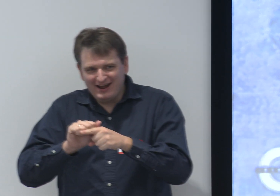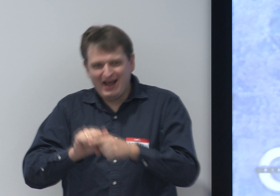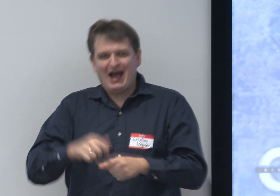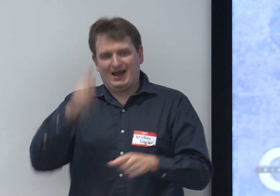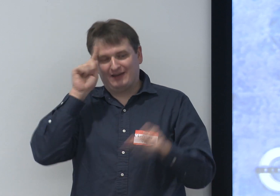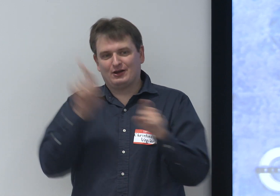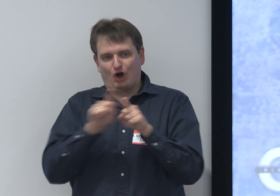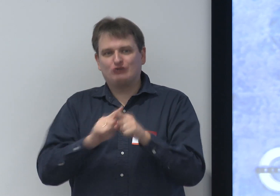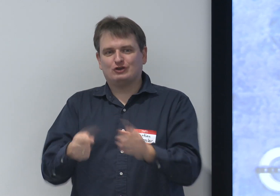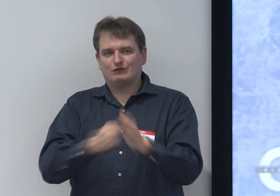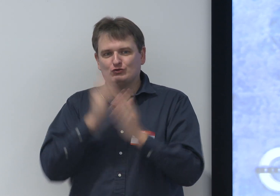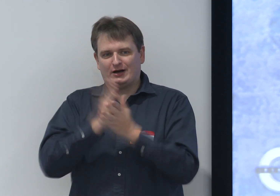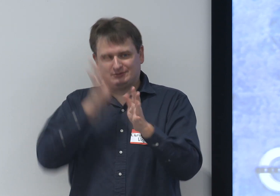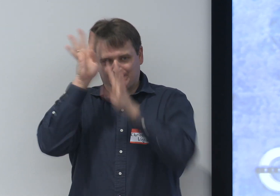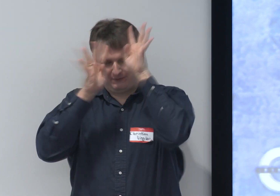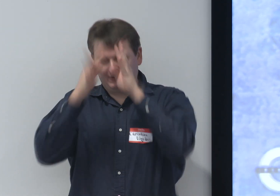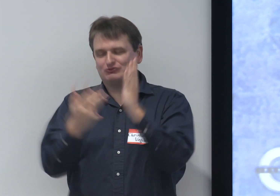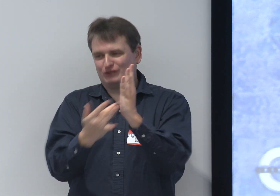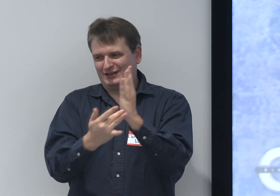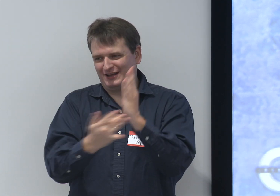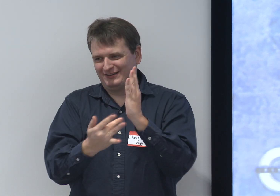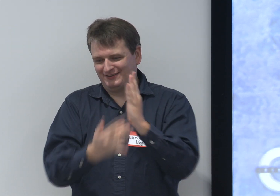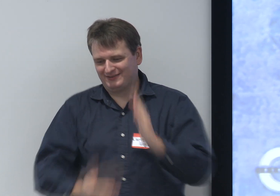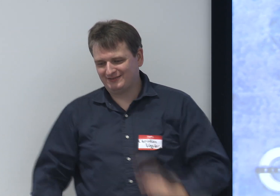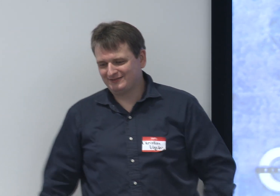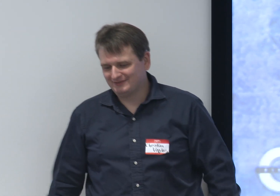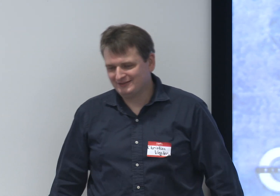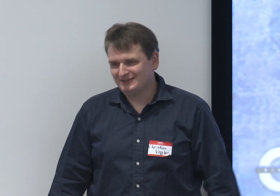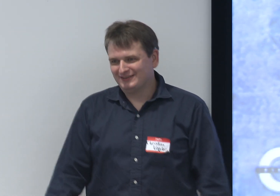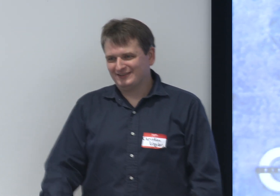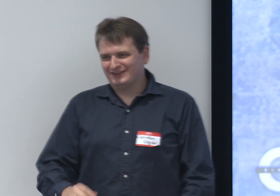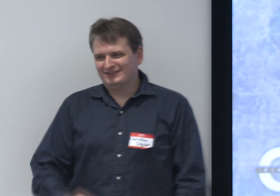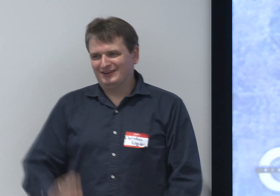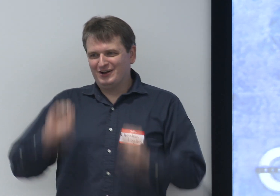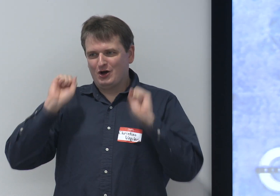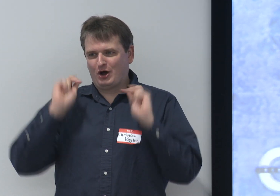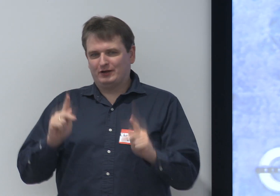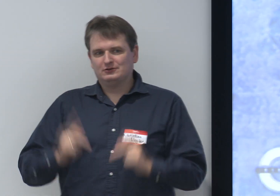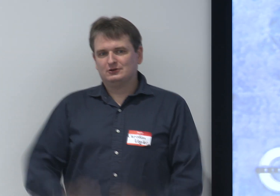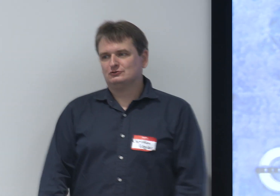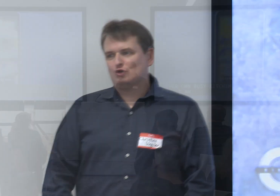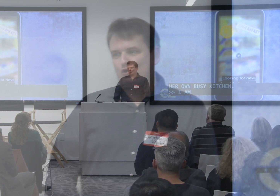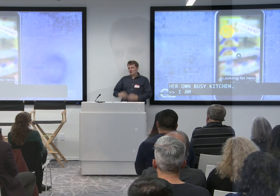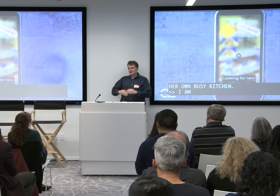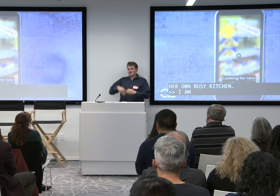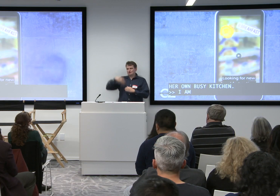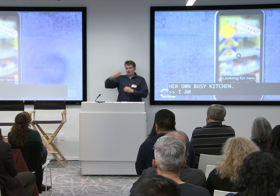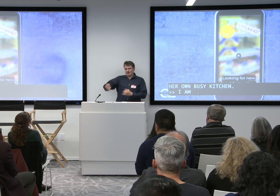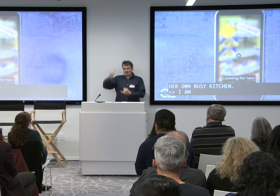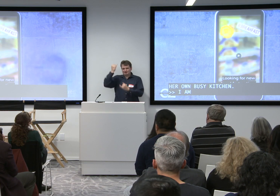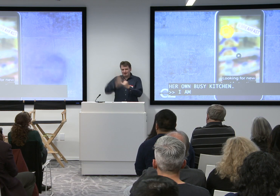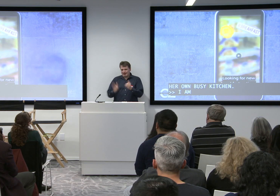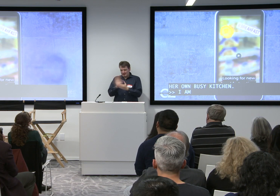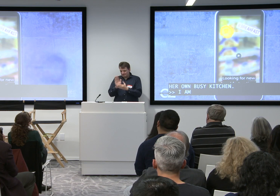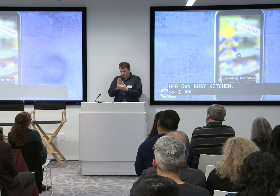of training, and also requires some inventive technologies. Okay.